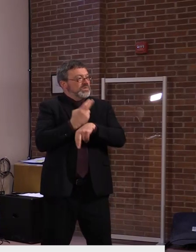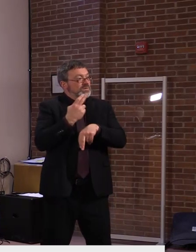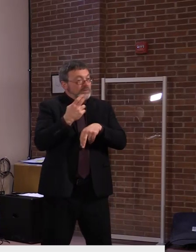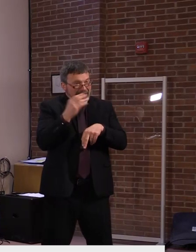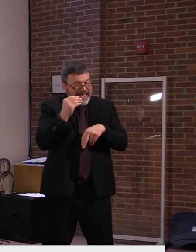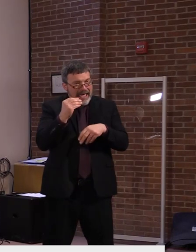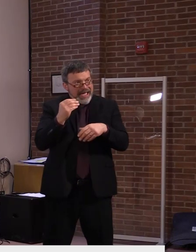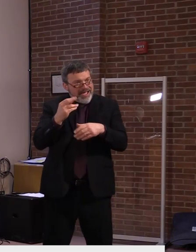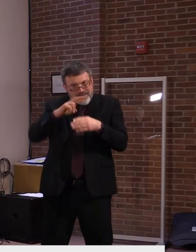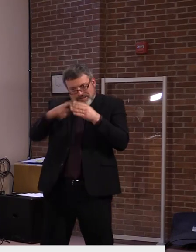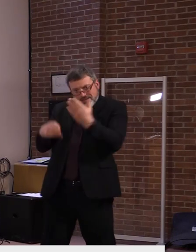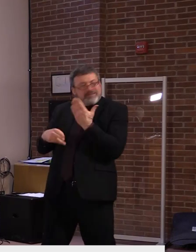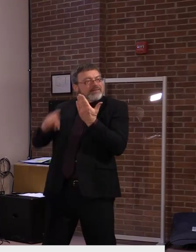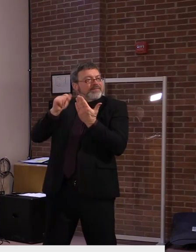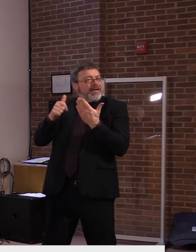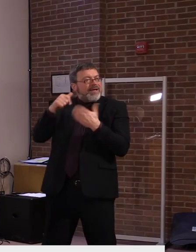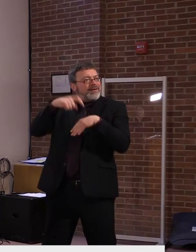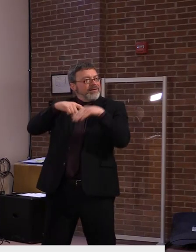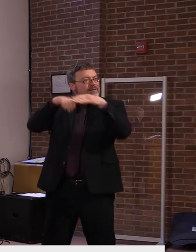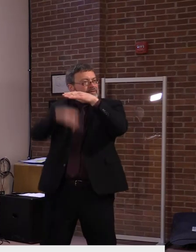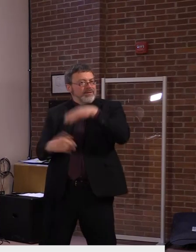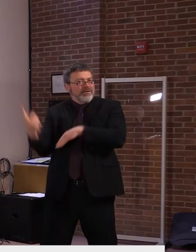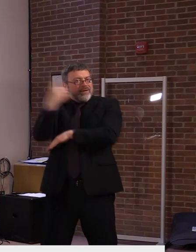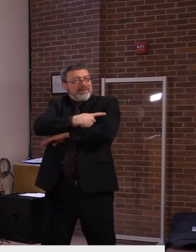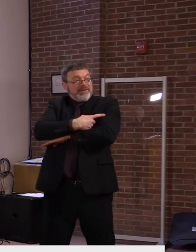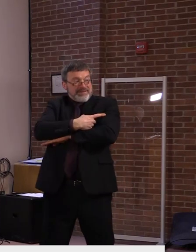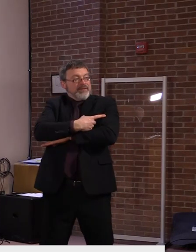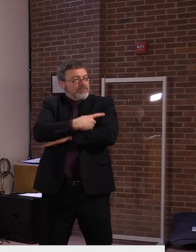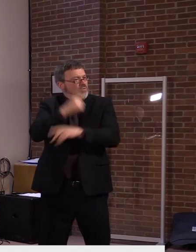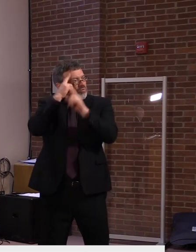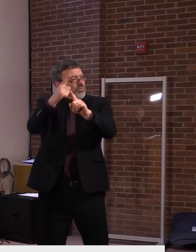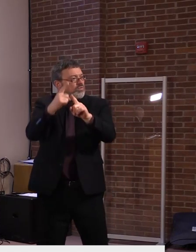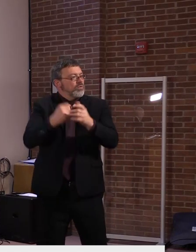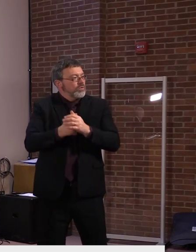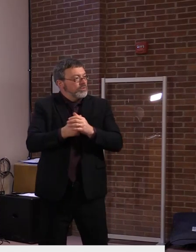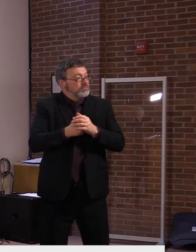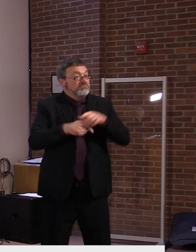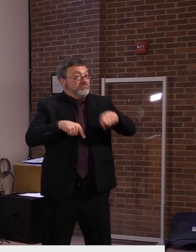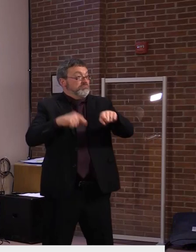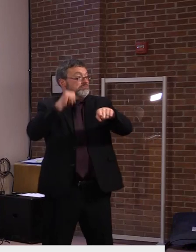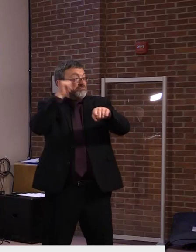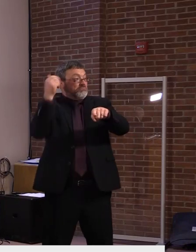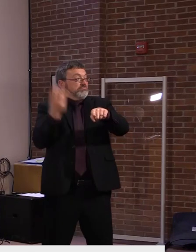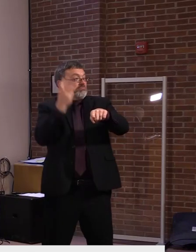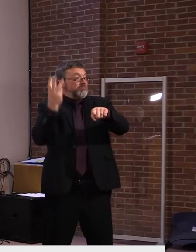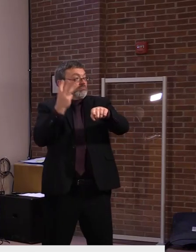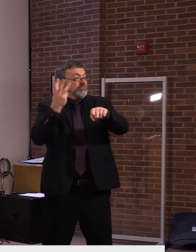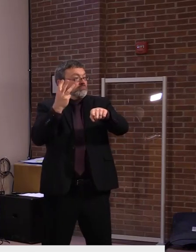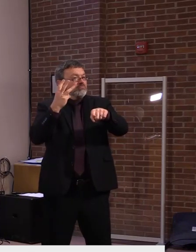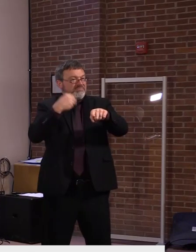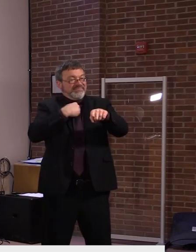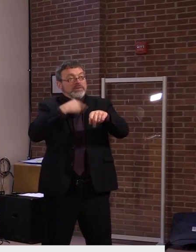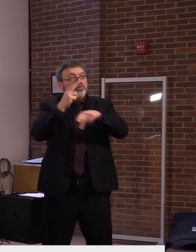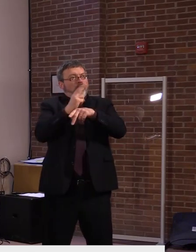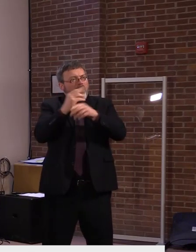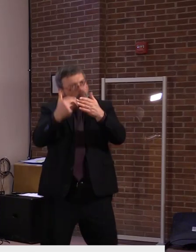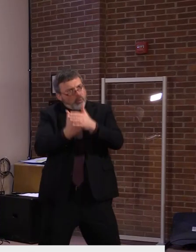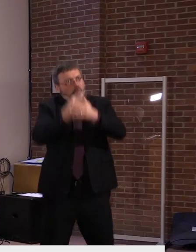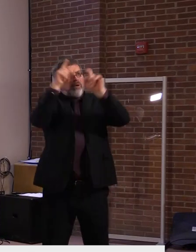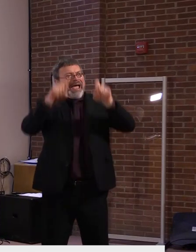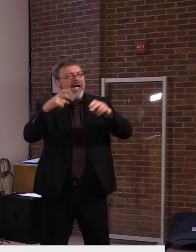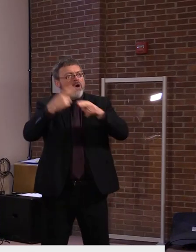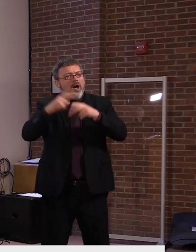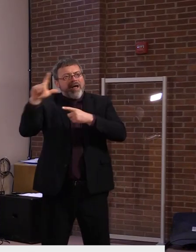sites on Wednesday, we are using LAMP tests at locations throughout the state. LAMP tests offer